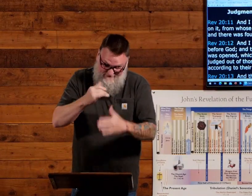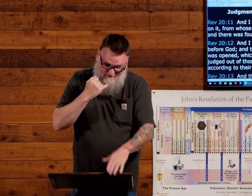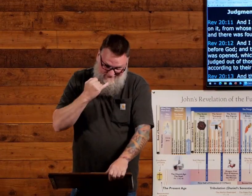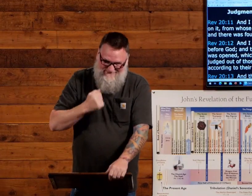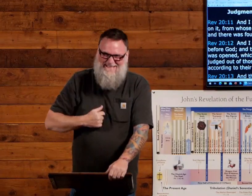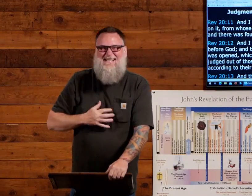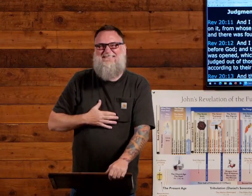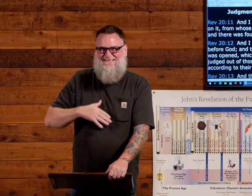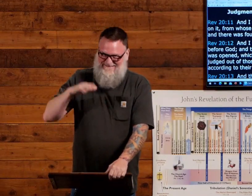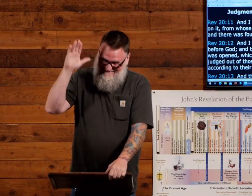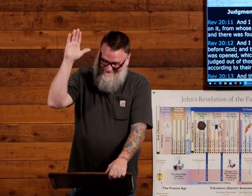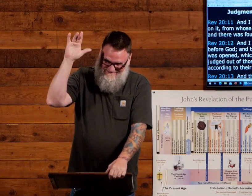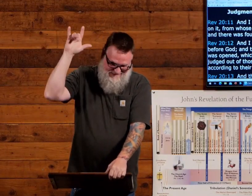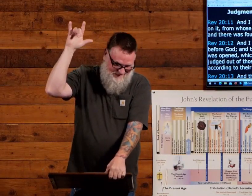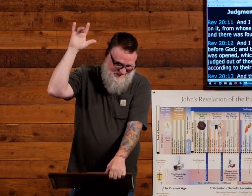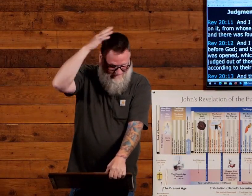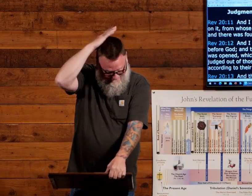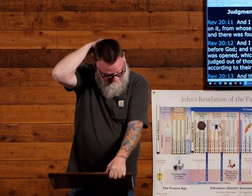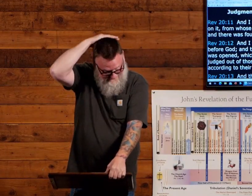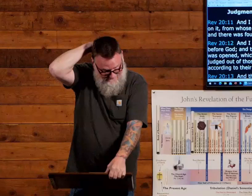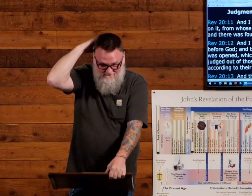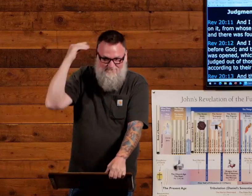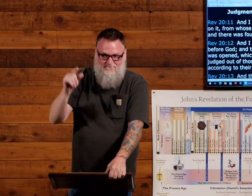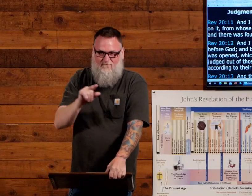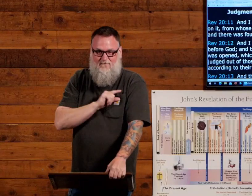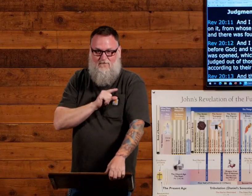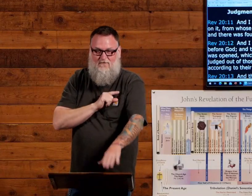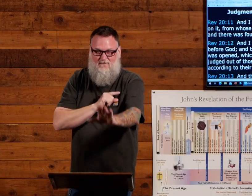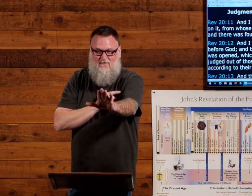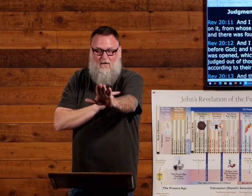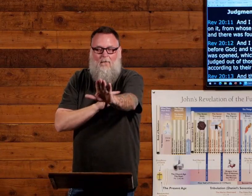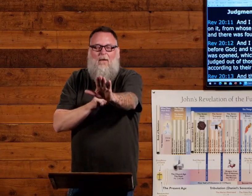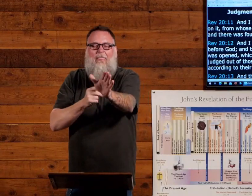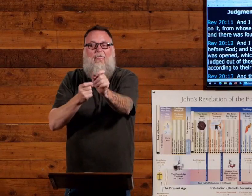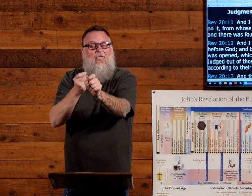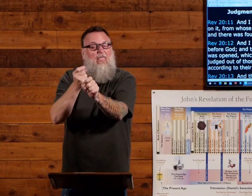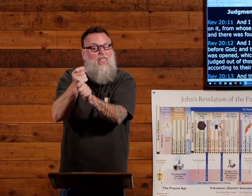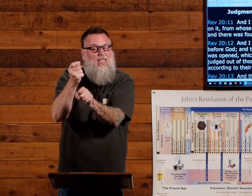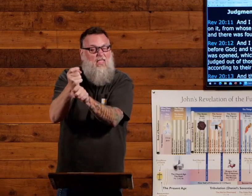said, yep, that's my husband. That's what he does. I'm guilty of that.